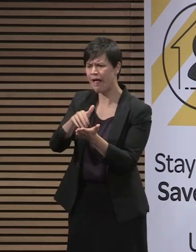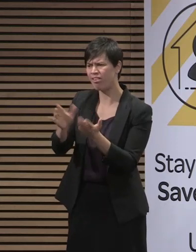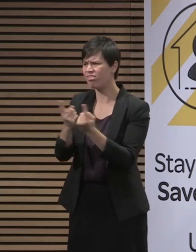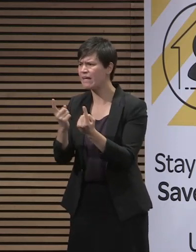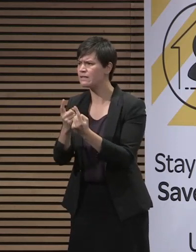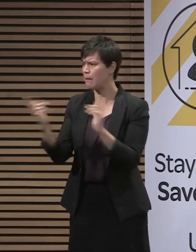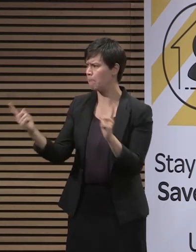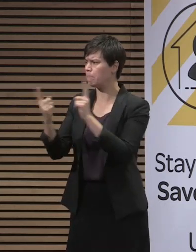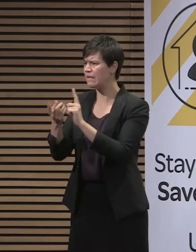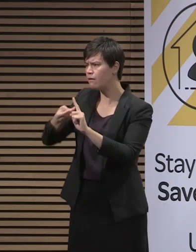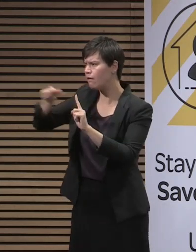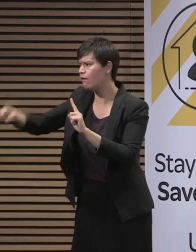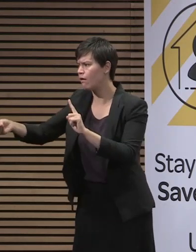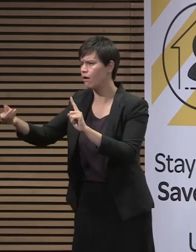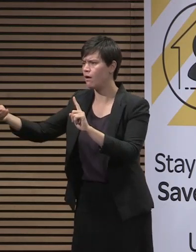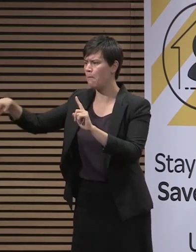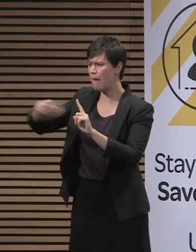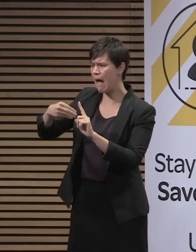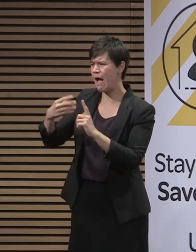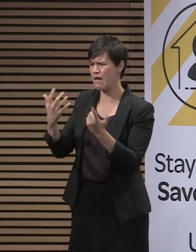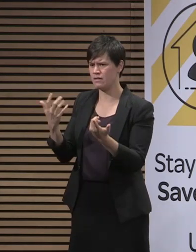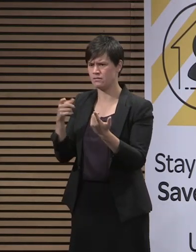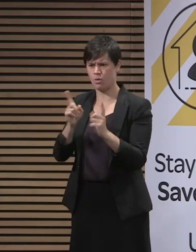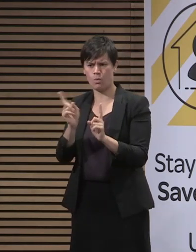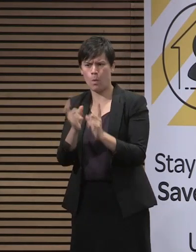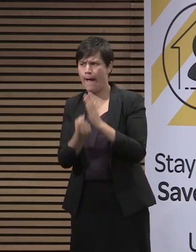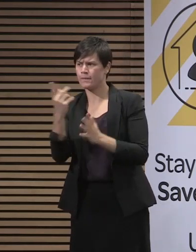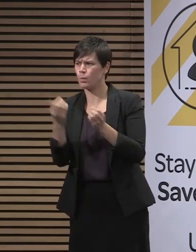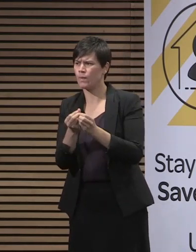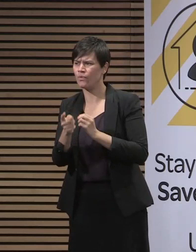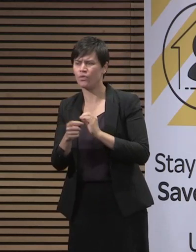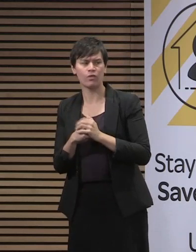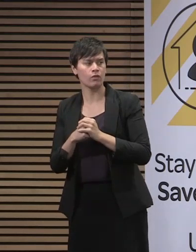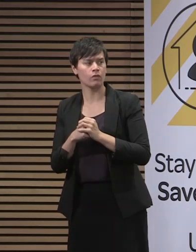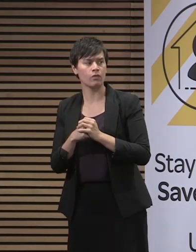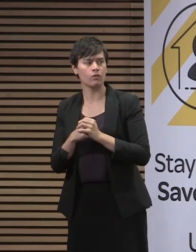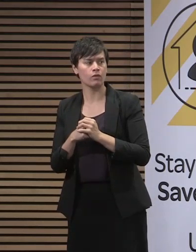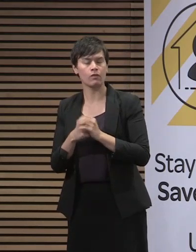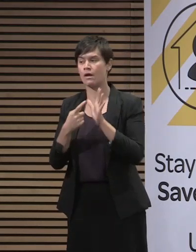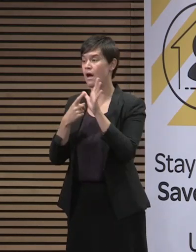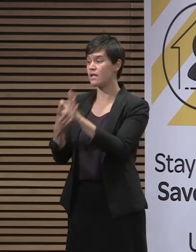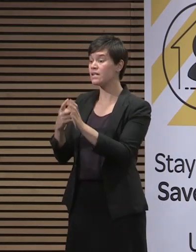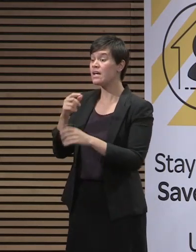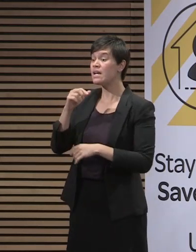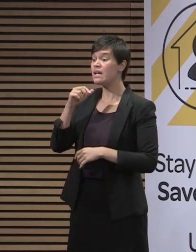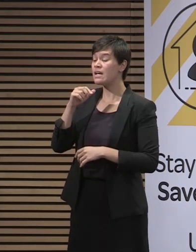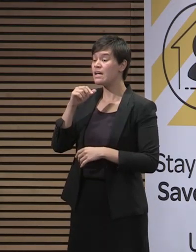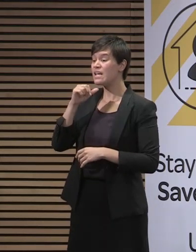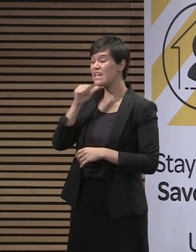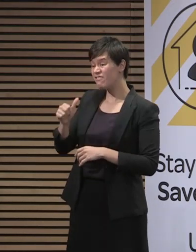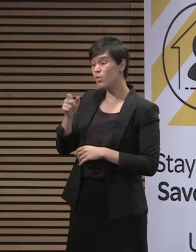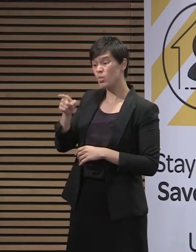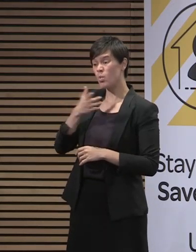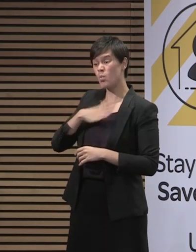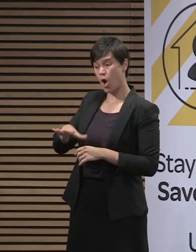What advice do you have? Is there going to be scrutiny of this? Again, if people wish to let us know via